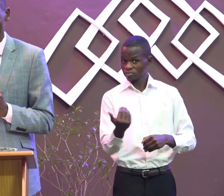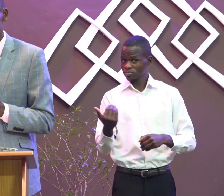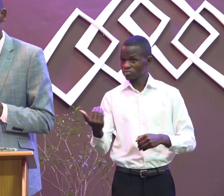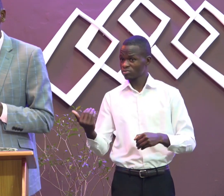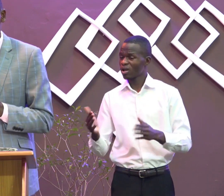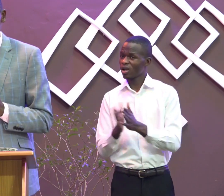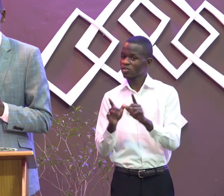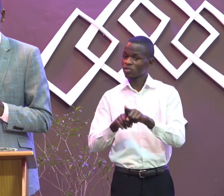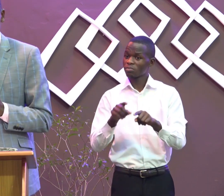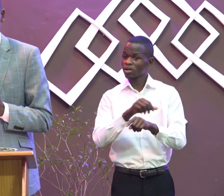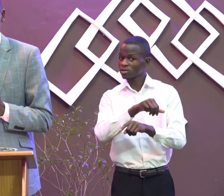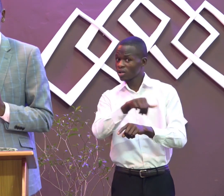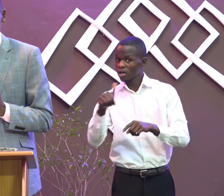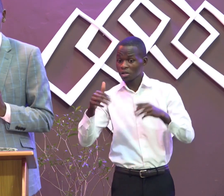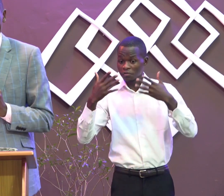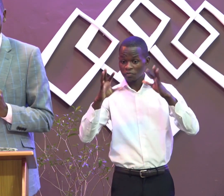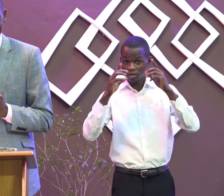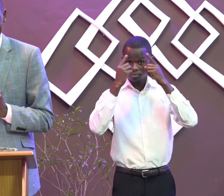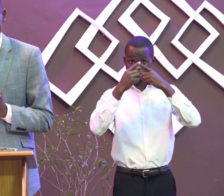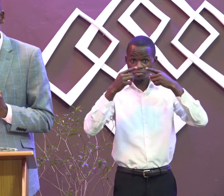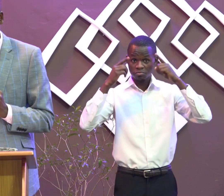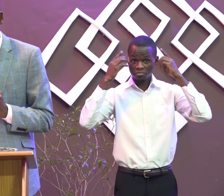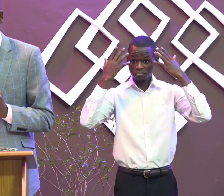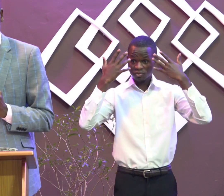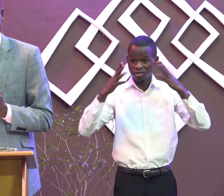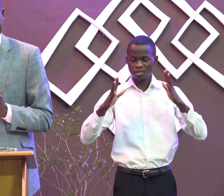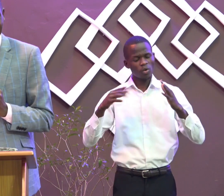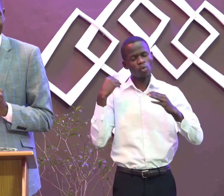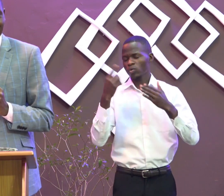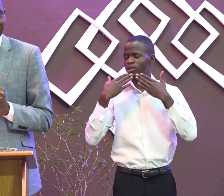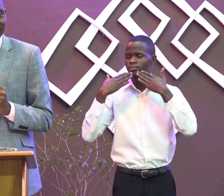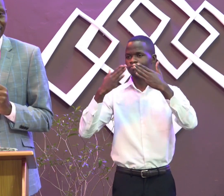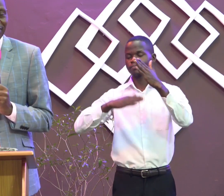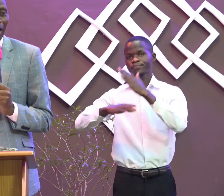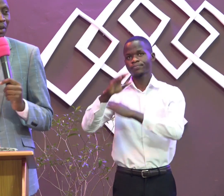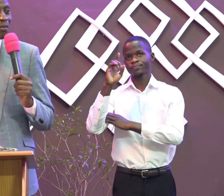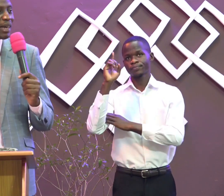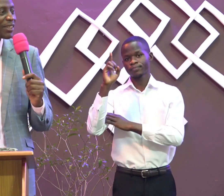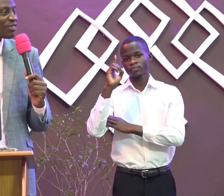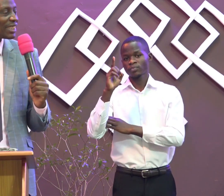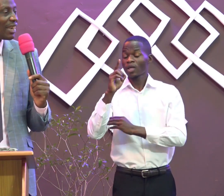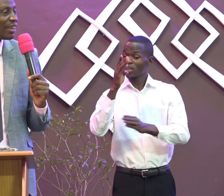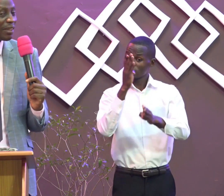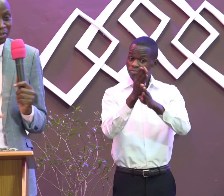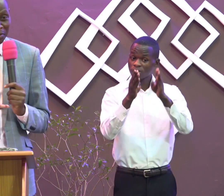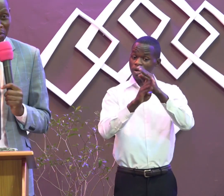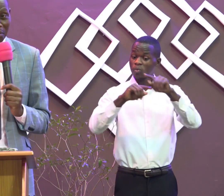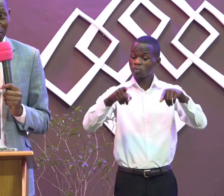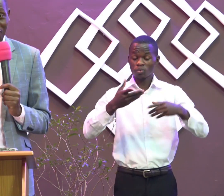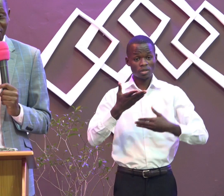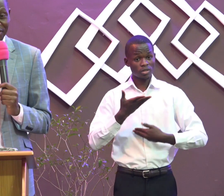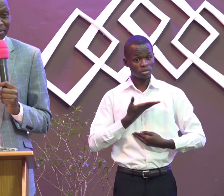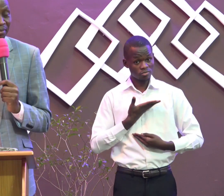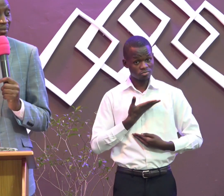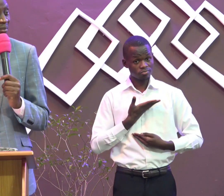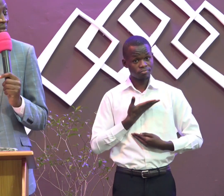twebaza Katonda. When we look at our children, when some of them have even graduated from university, we really thank God. Amayumba getuina. The